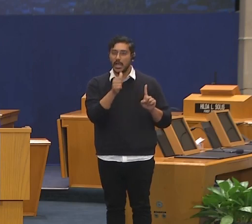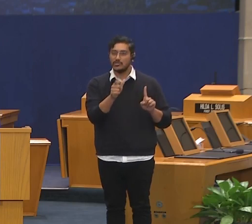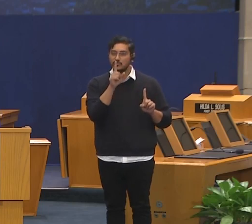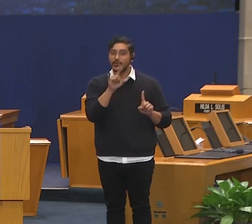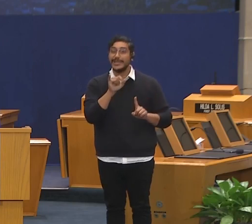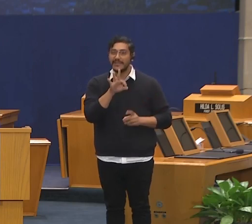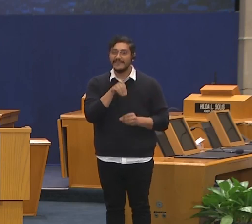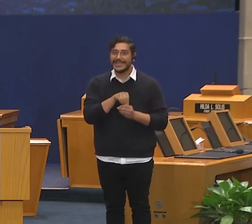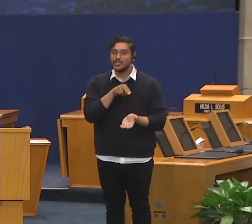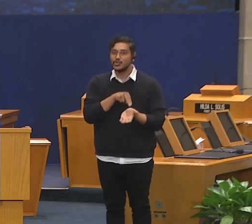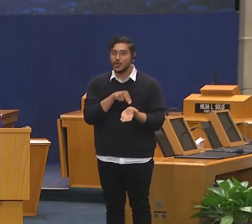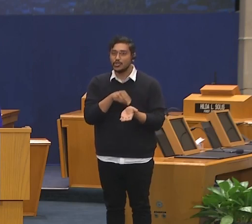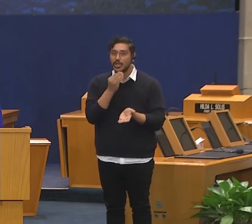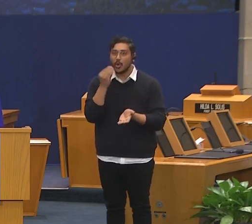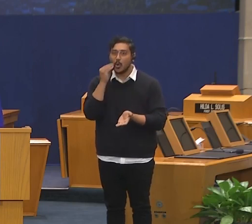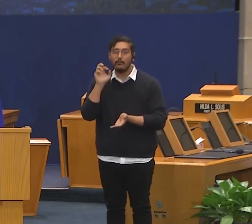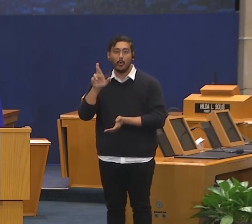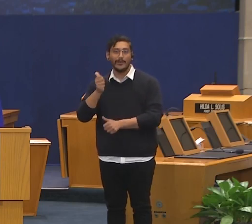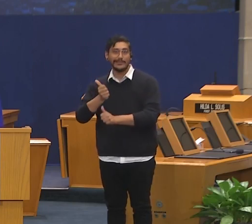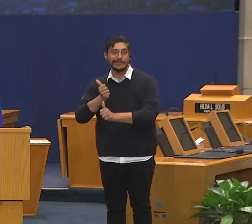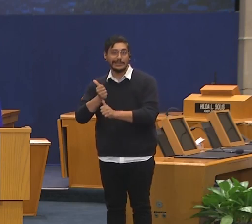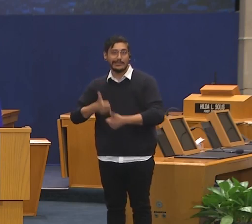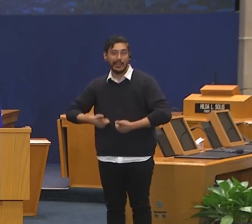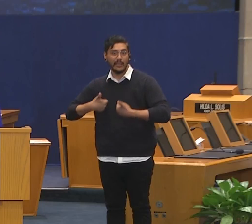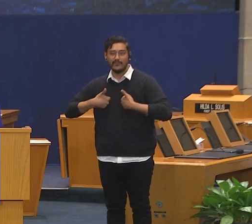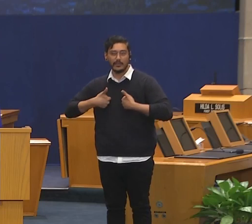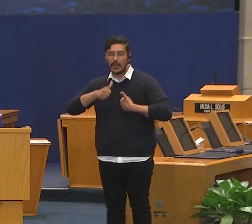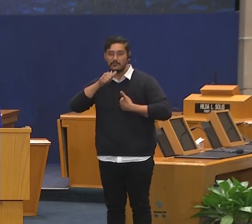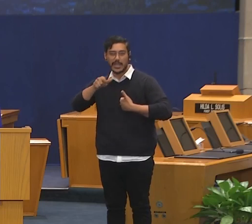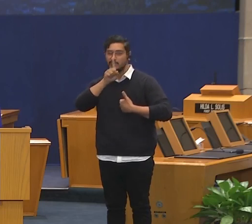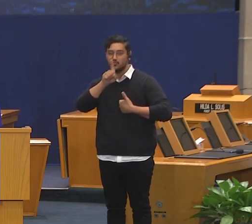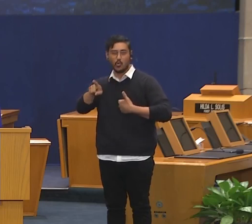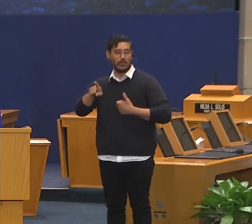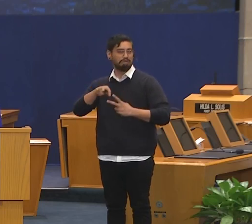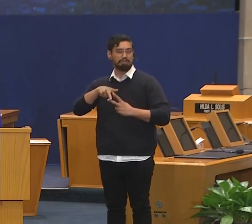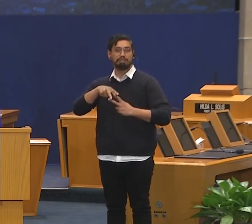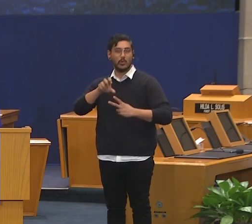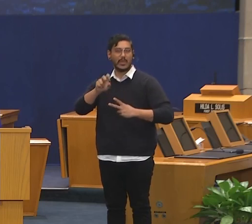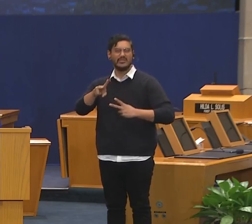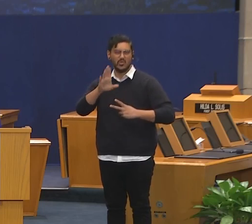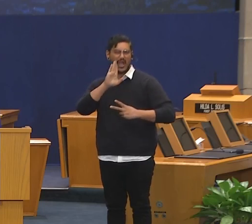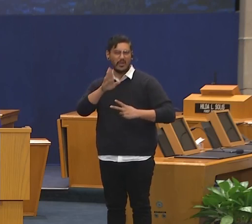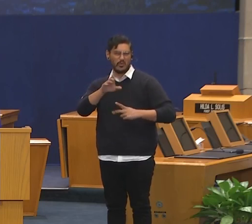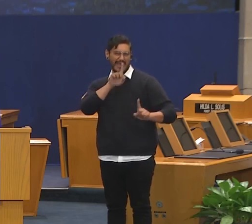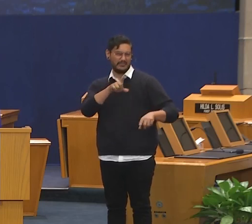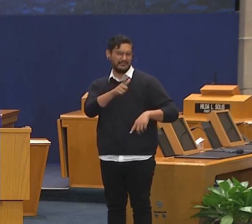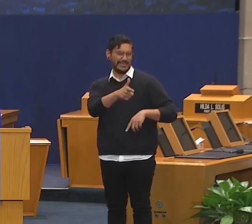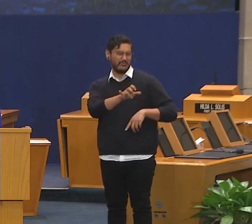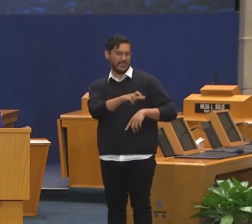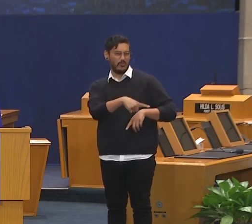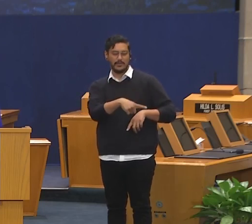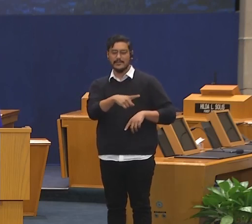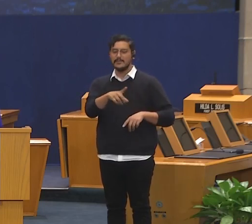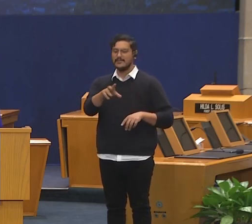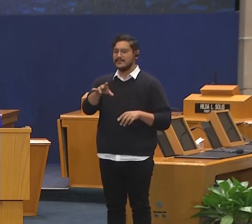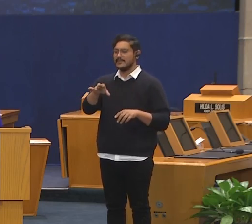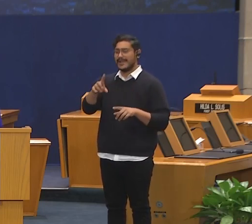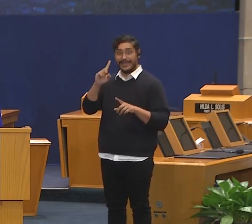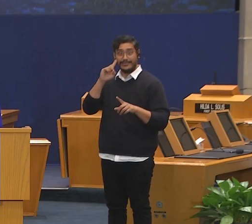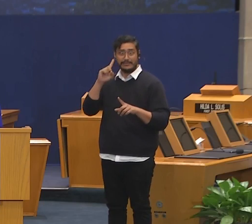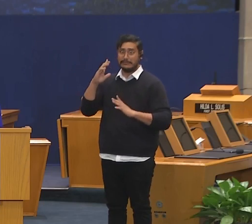assisted living facilities. So let us get back to you on that, Claudia. And then, I think you ask the most